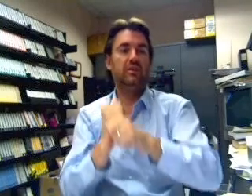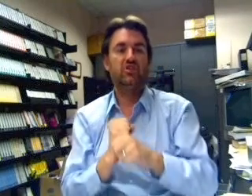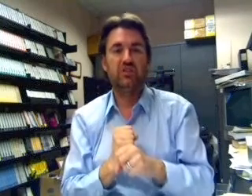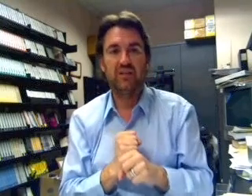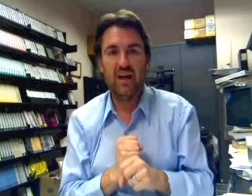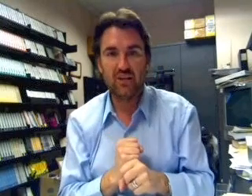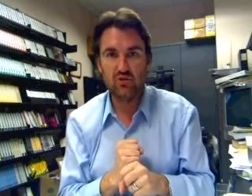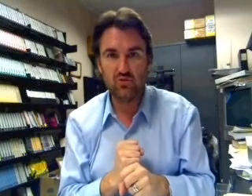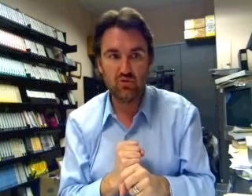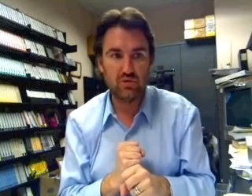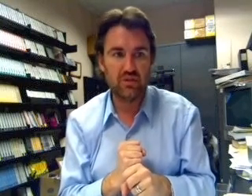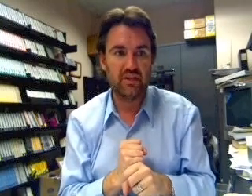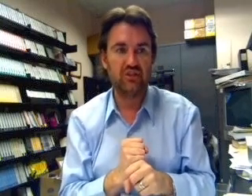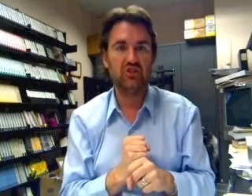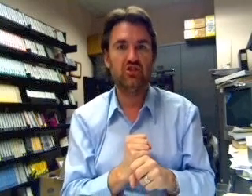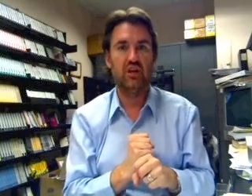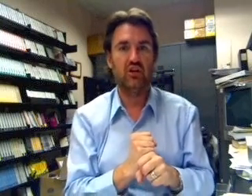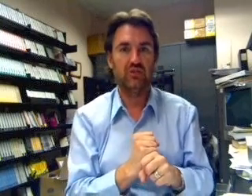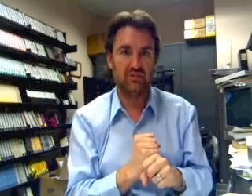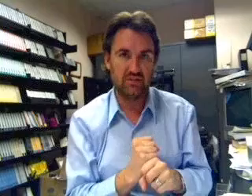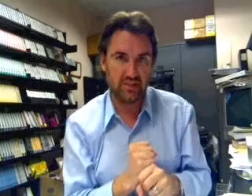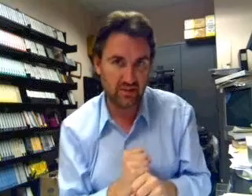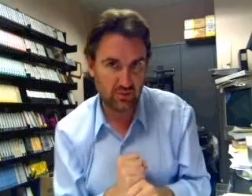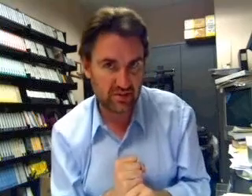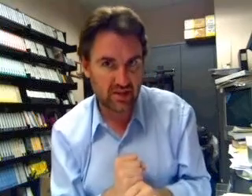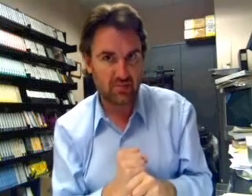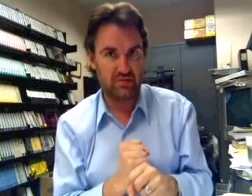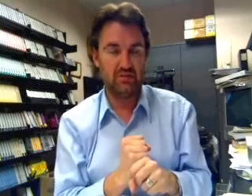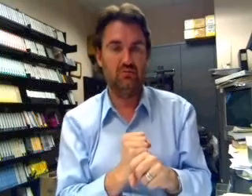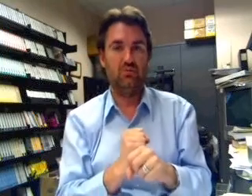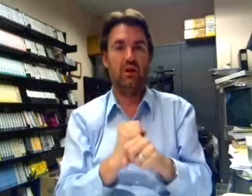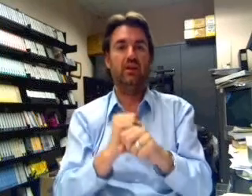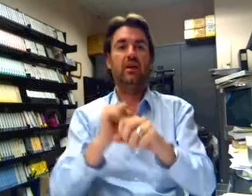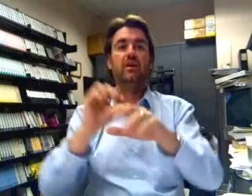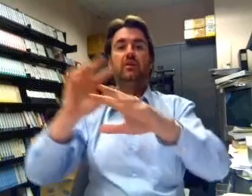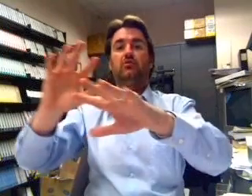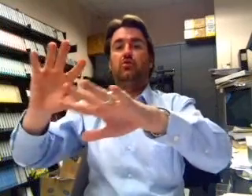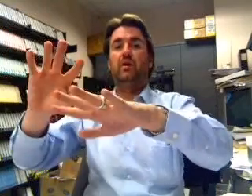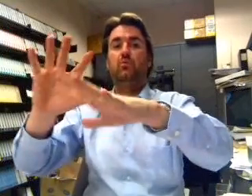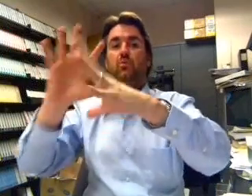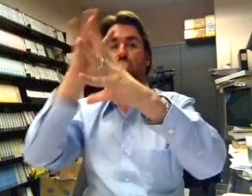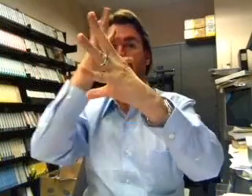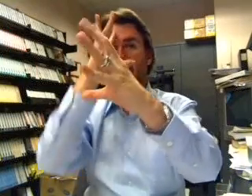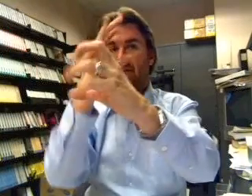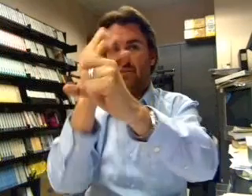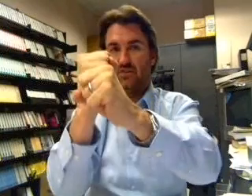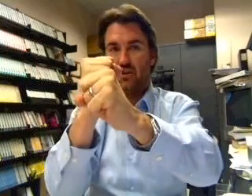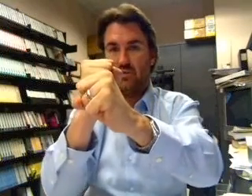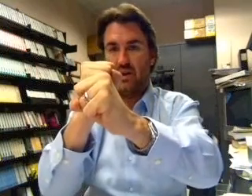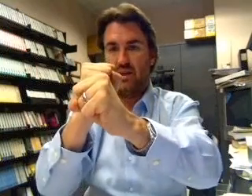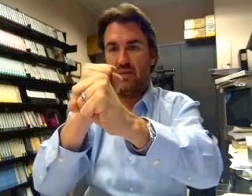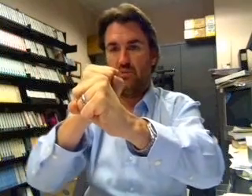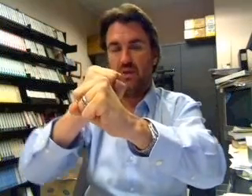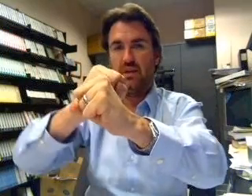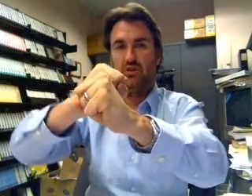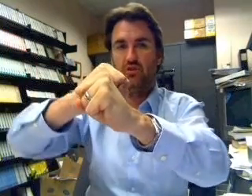She tied you to a kitchen chair, and this is dealing with Samson, right? So then we have this already, and then we can